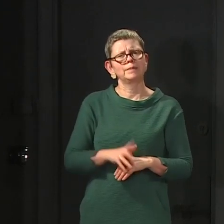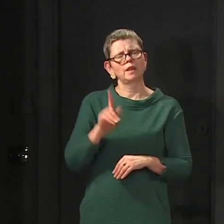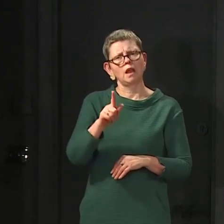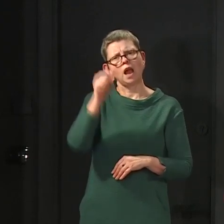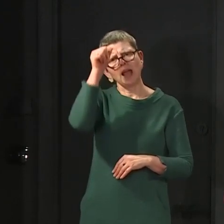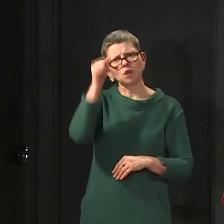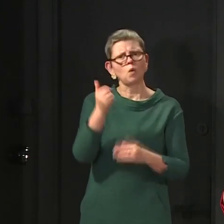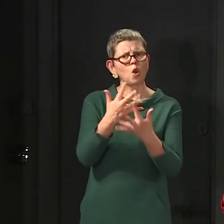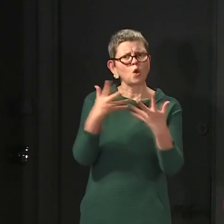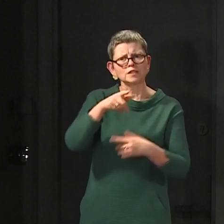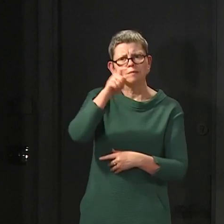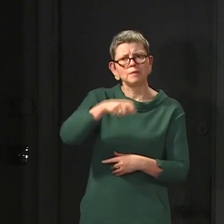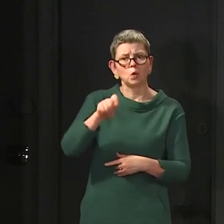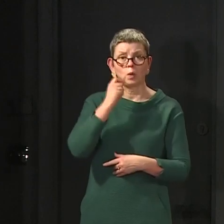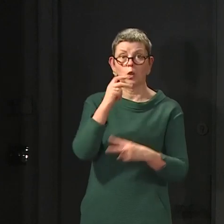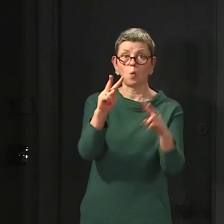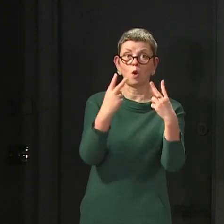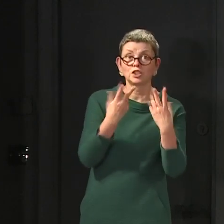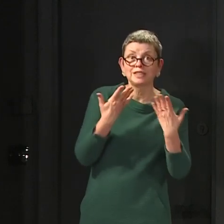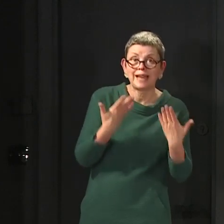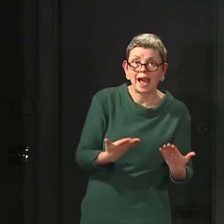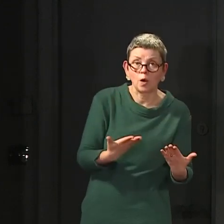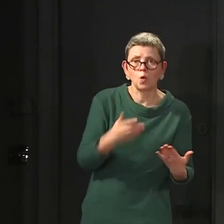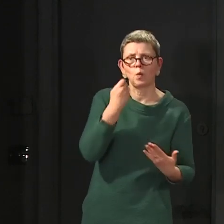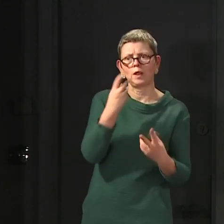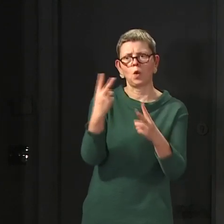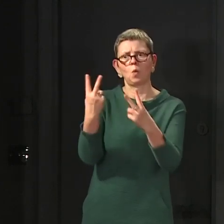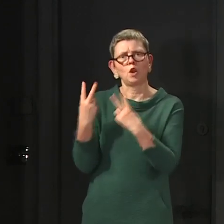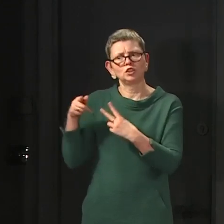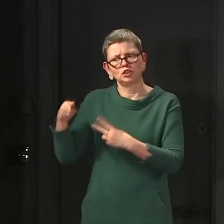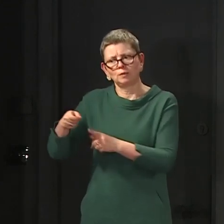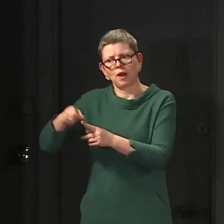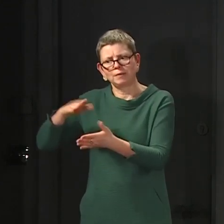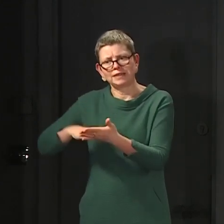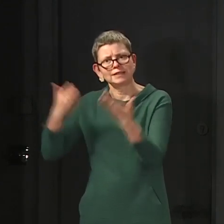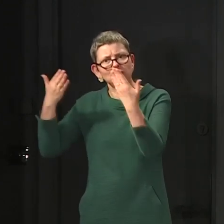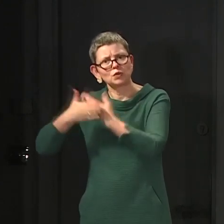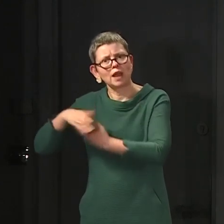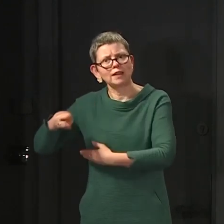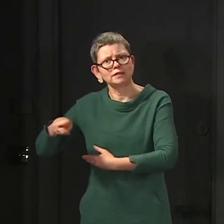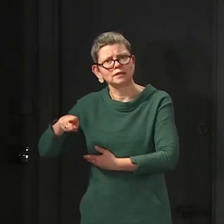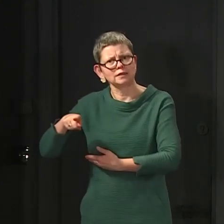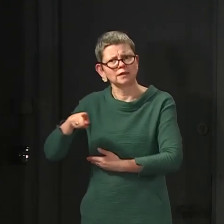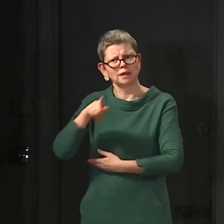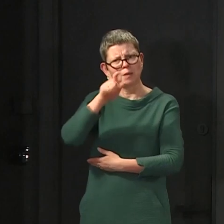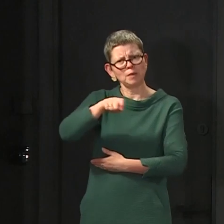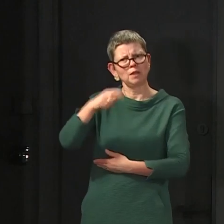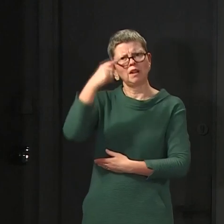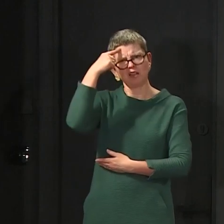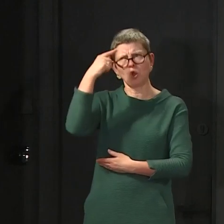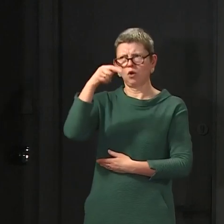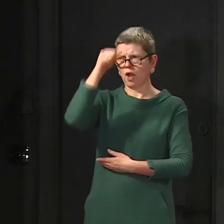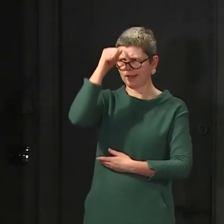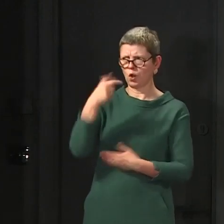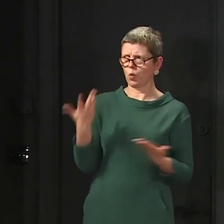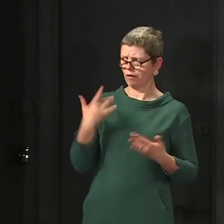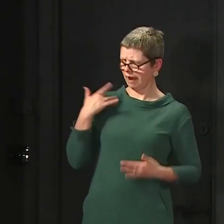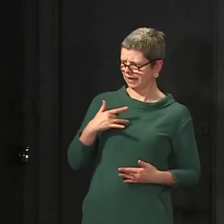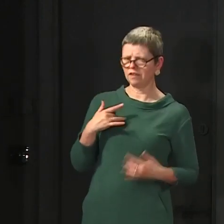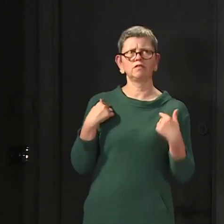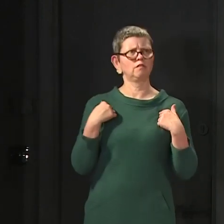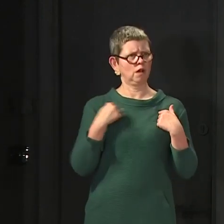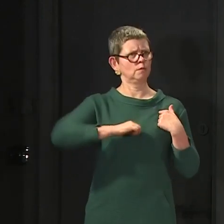are watching this update, watching the UK government's daily updates. People are perfectly capable of working out where they live and whose public health